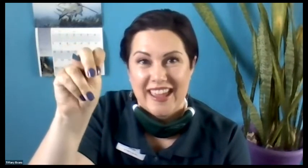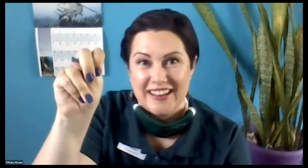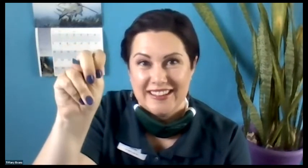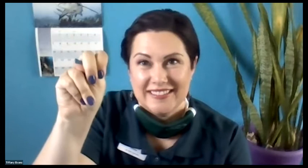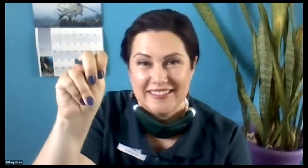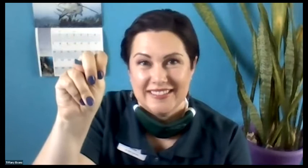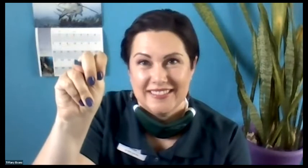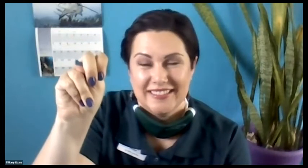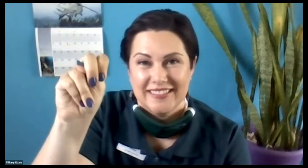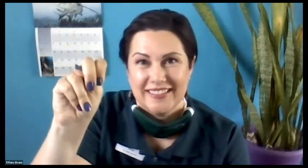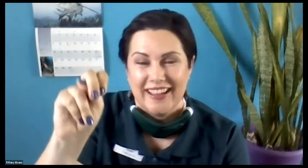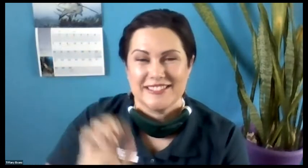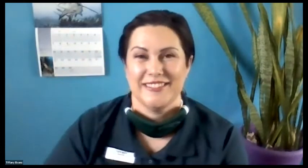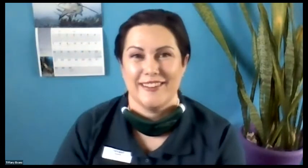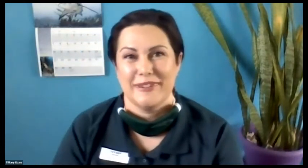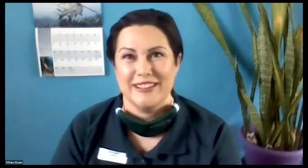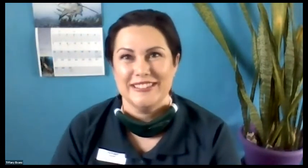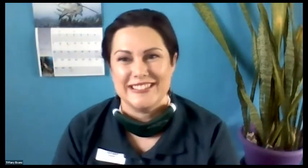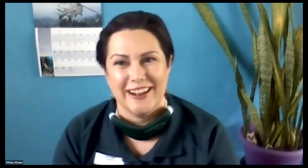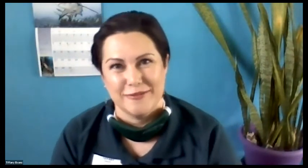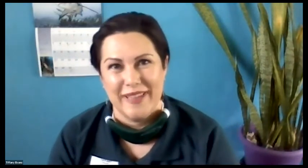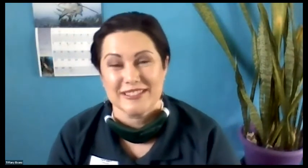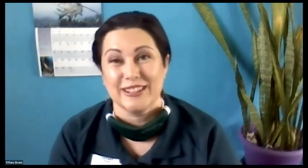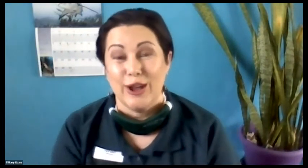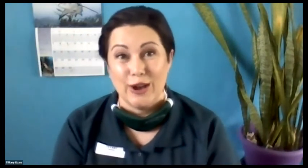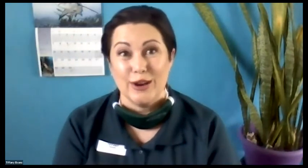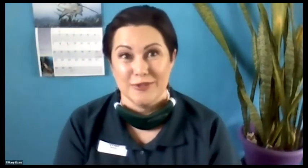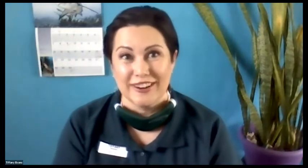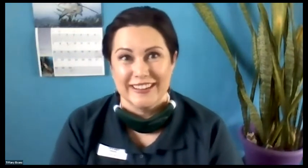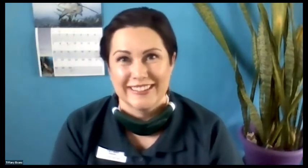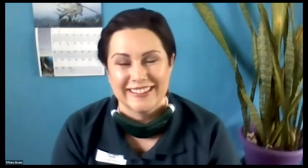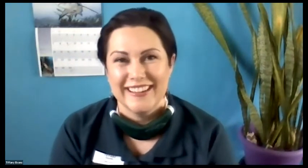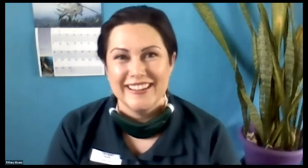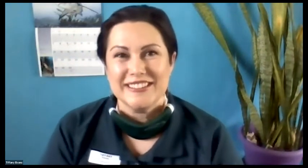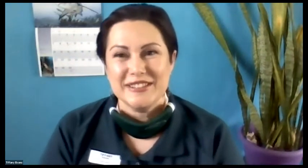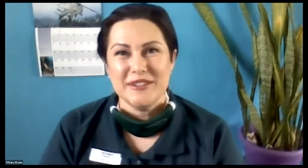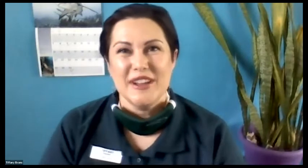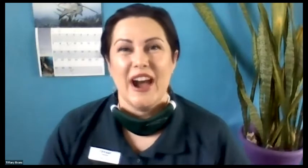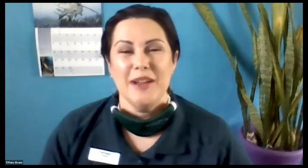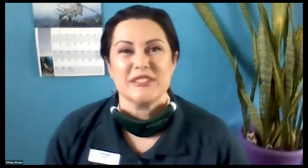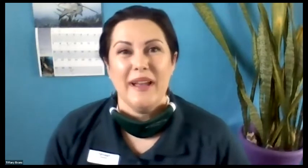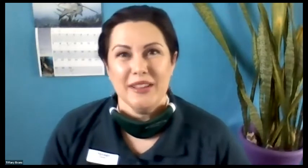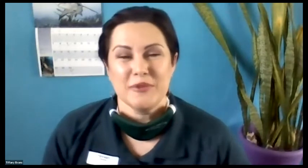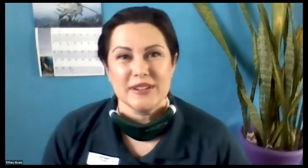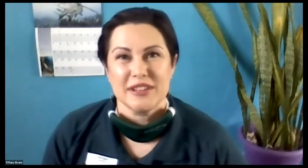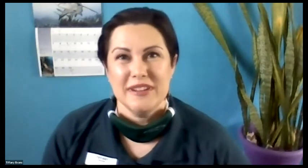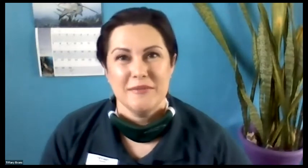CONSERVATION. Excellent, everybody. Good job. That was a long word. So I'm spelling words. So in American